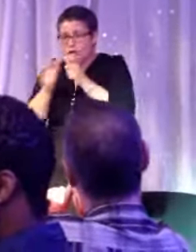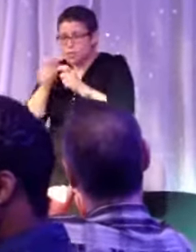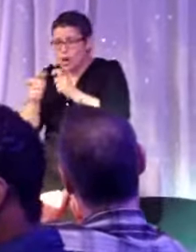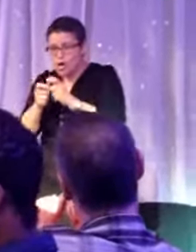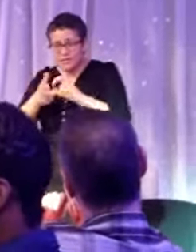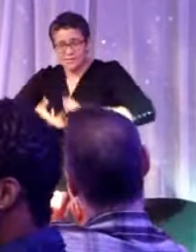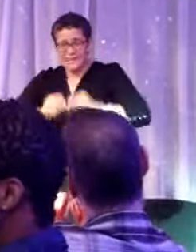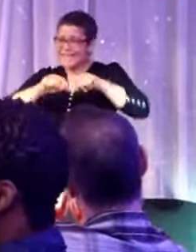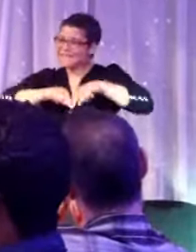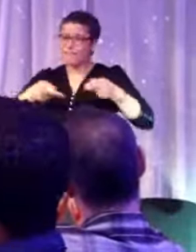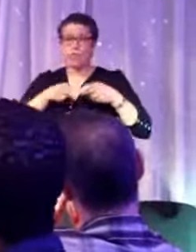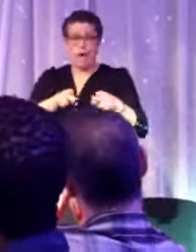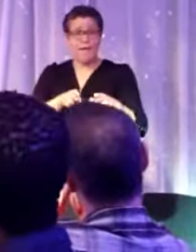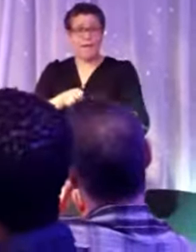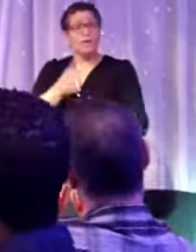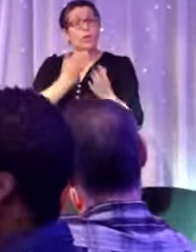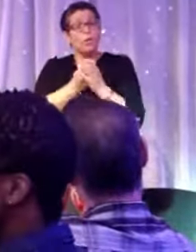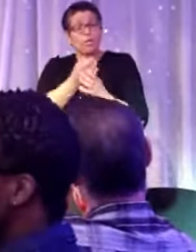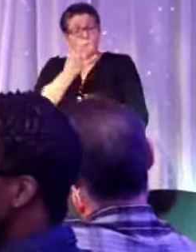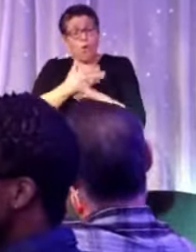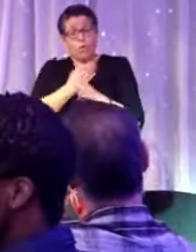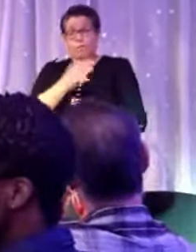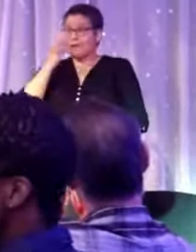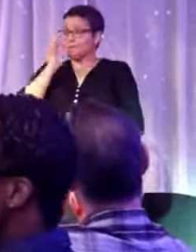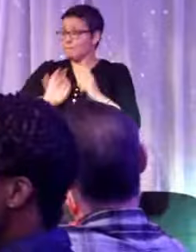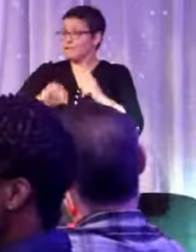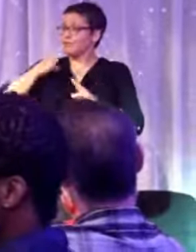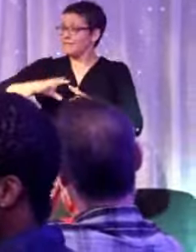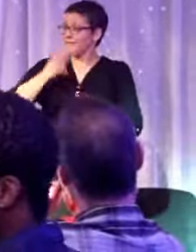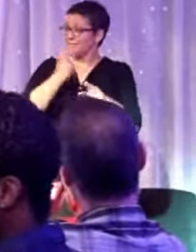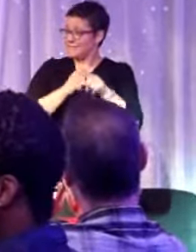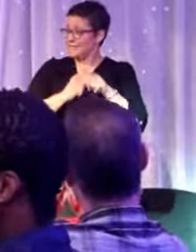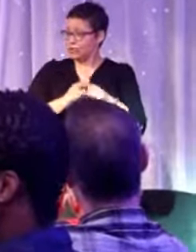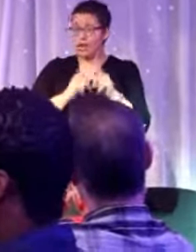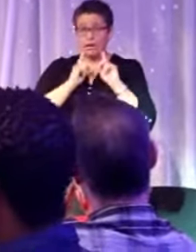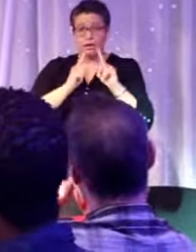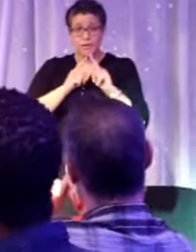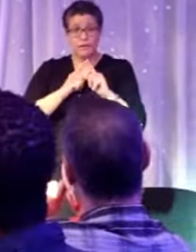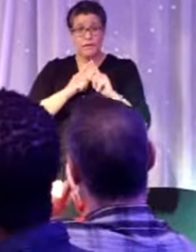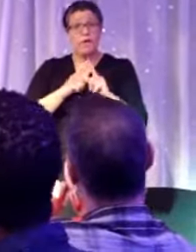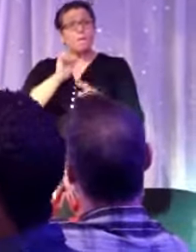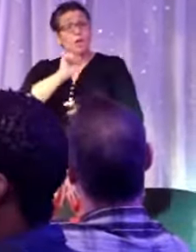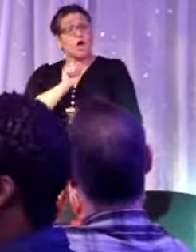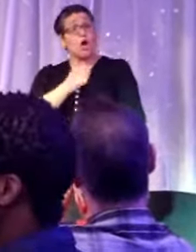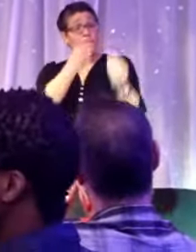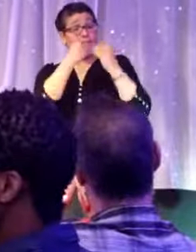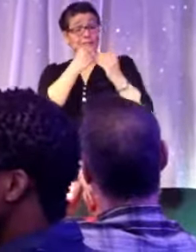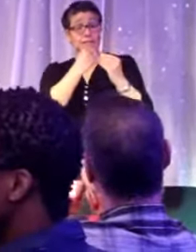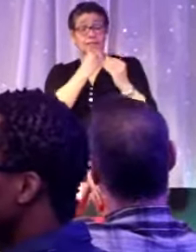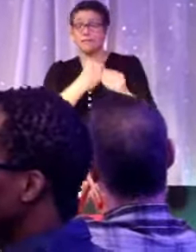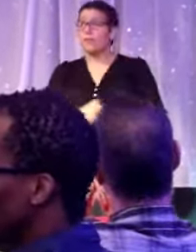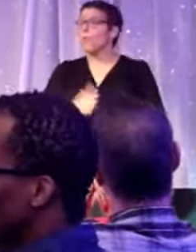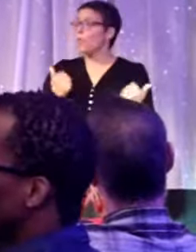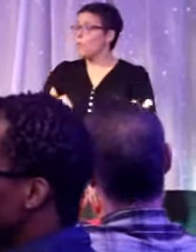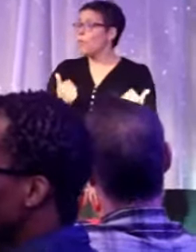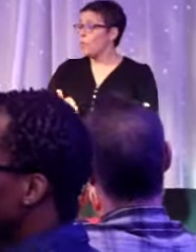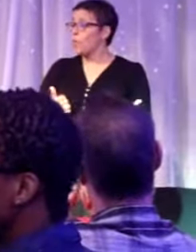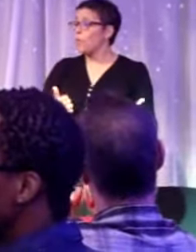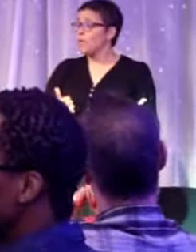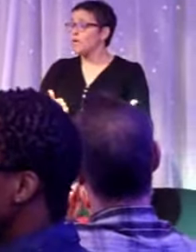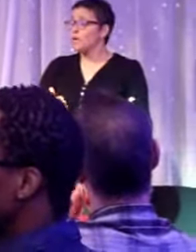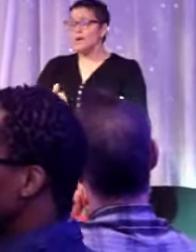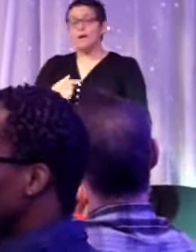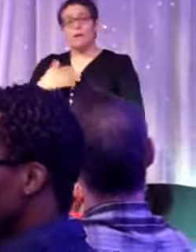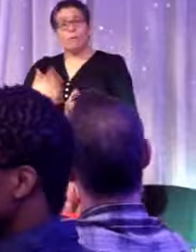frowns of my special needs teacher. But I found it easy to reach her remedial lessons and counted my blessings that I didn't have